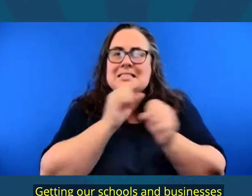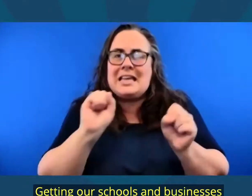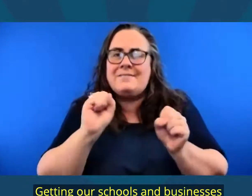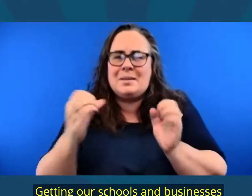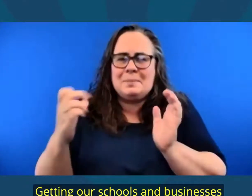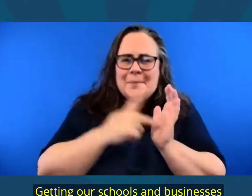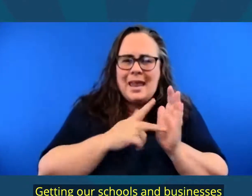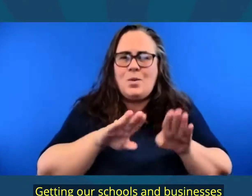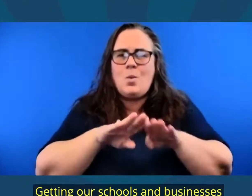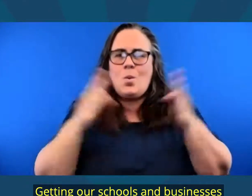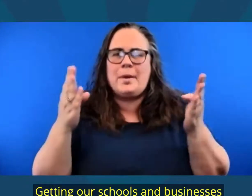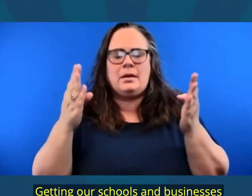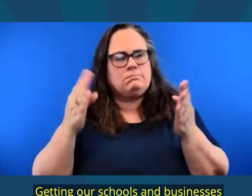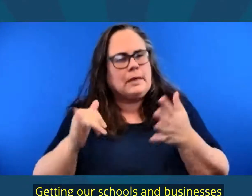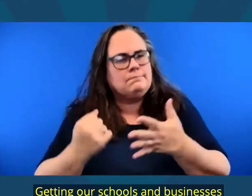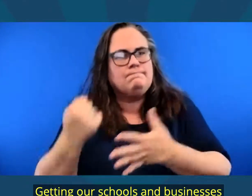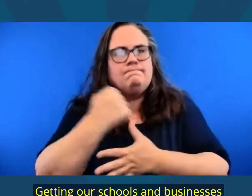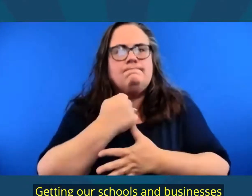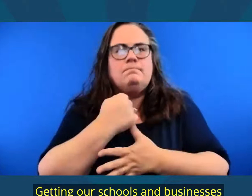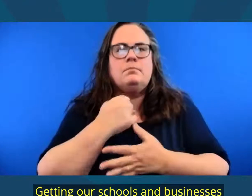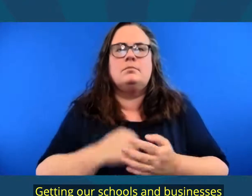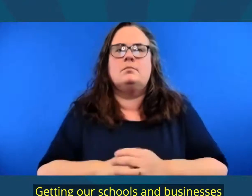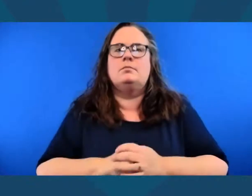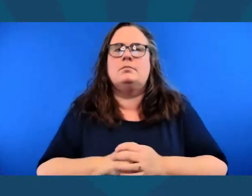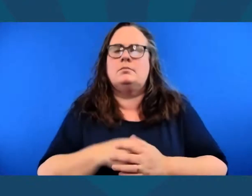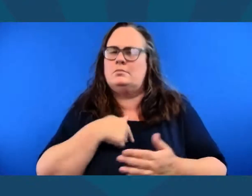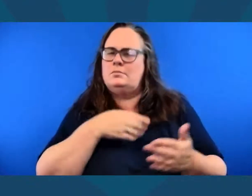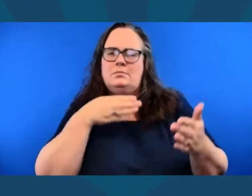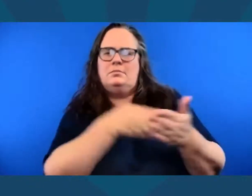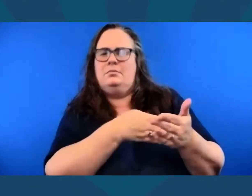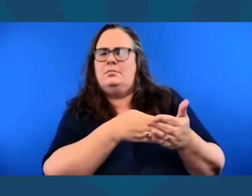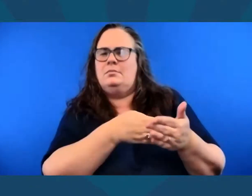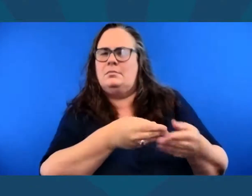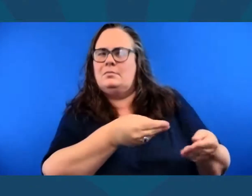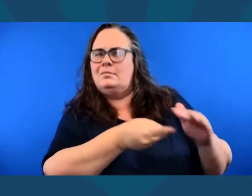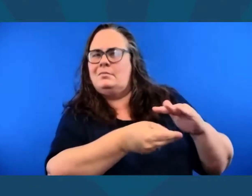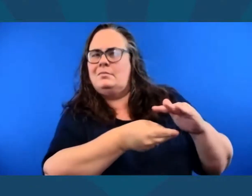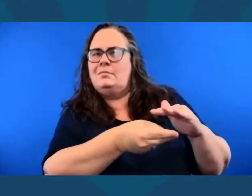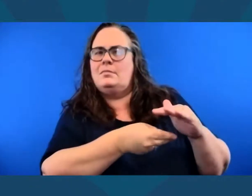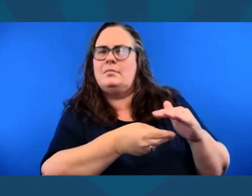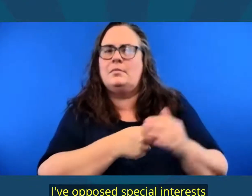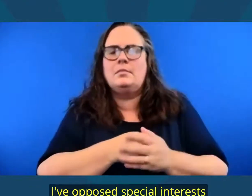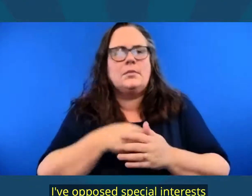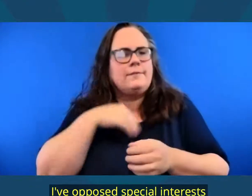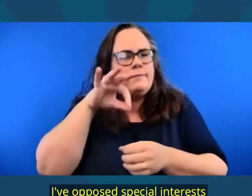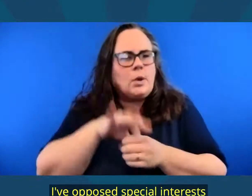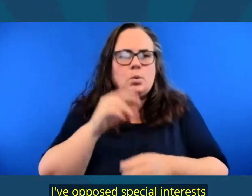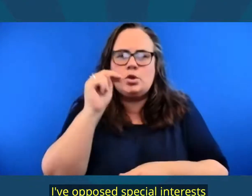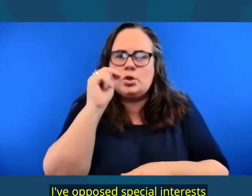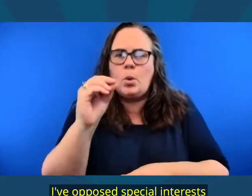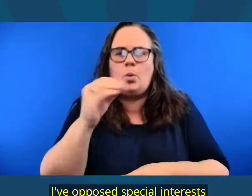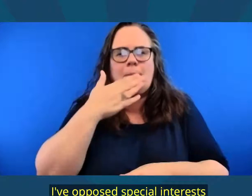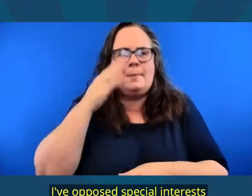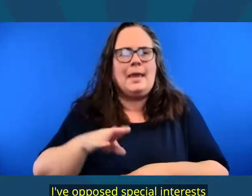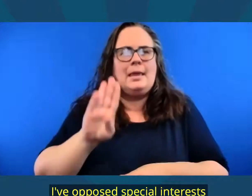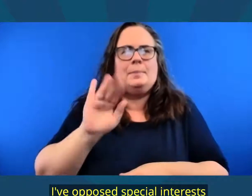Getting our schools and businesses safely and fully reopened is our top priority. I've opposed